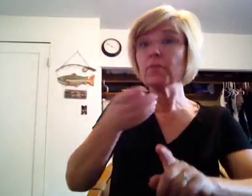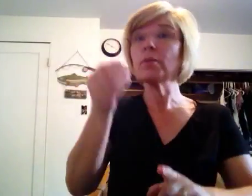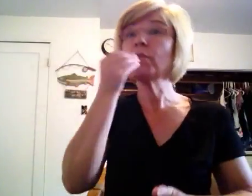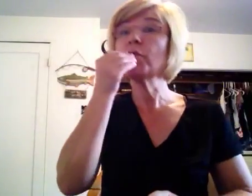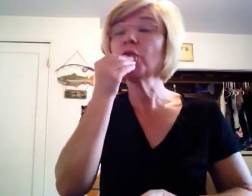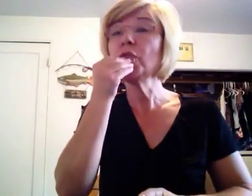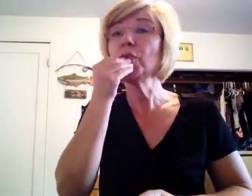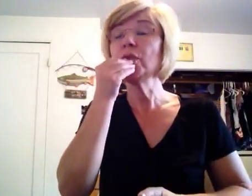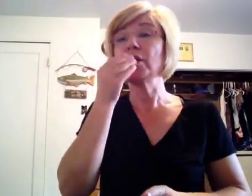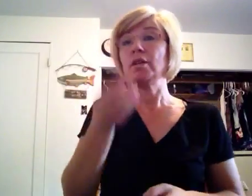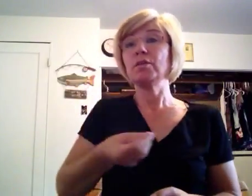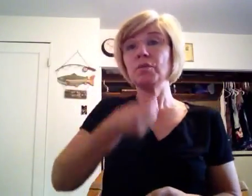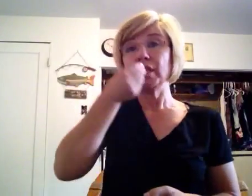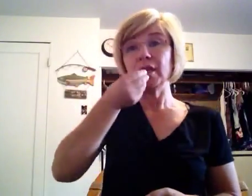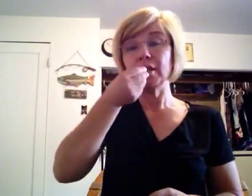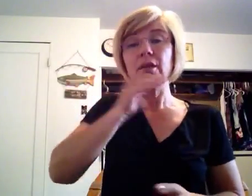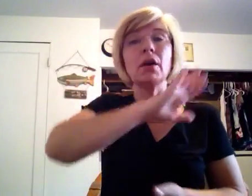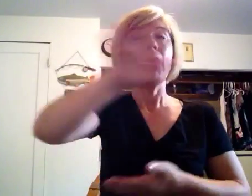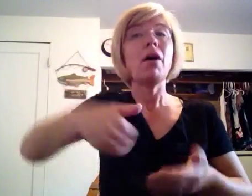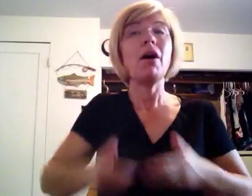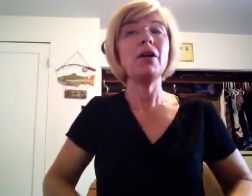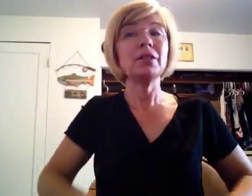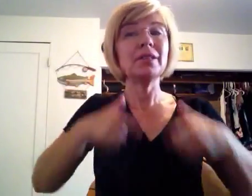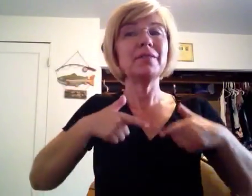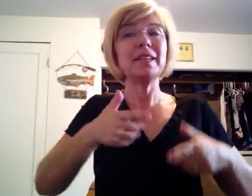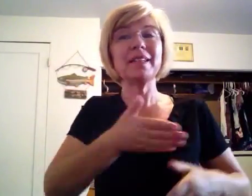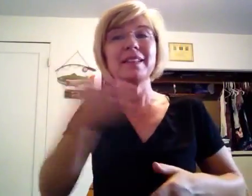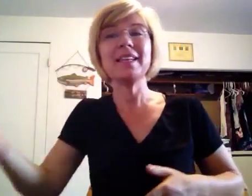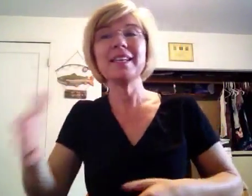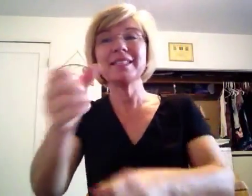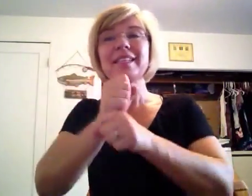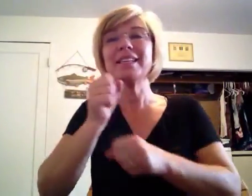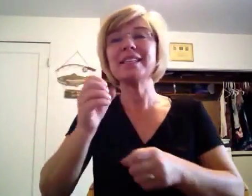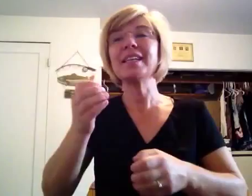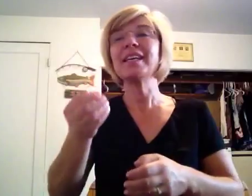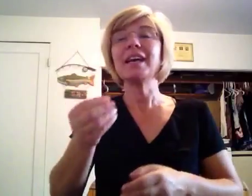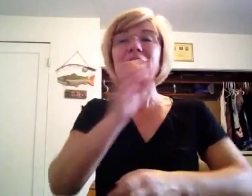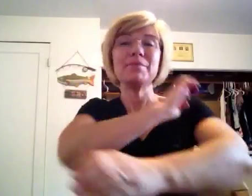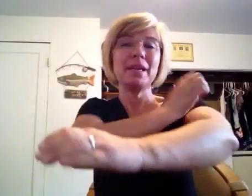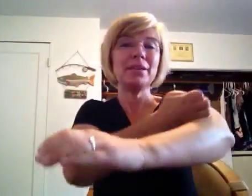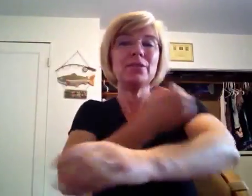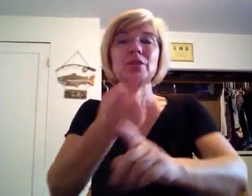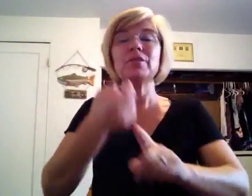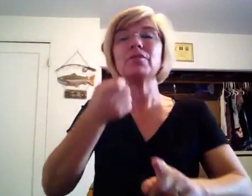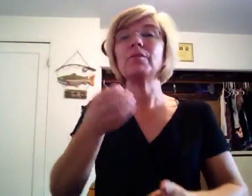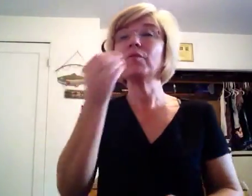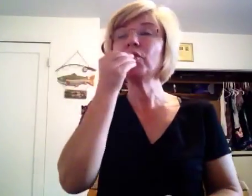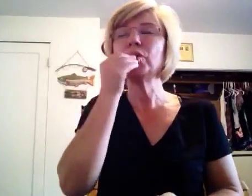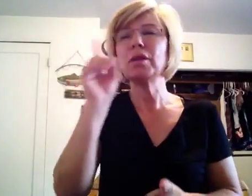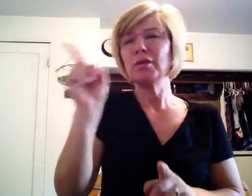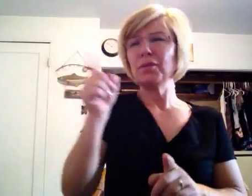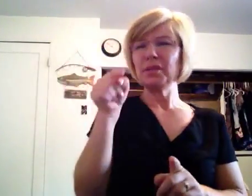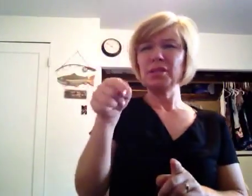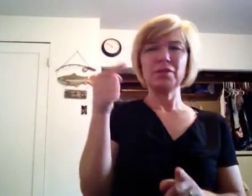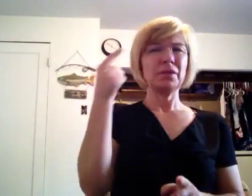food. Where do you think we get energy? Do you think that we're part of a food chain?